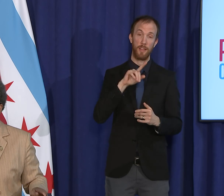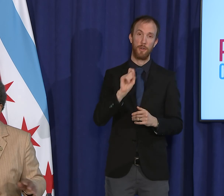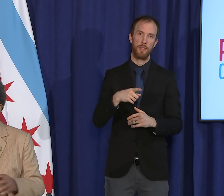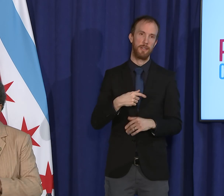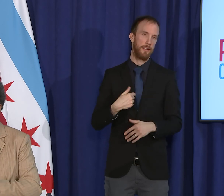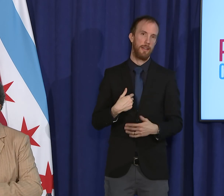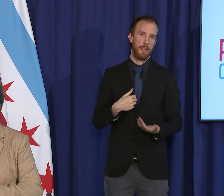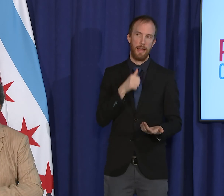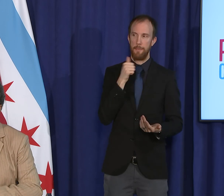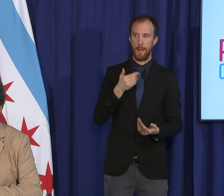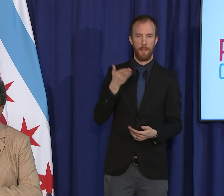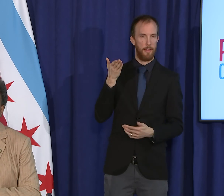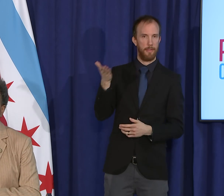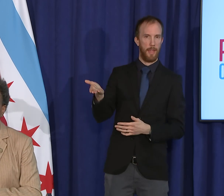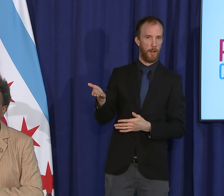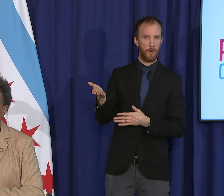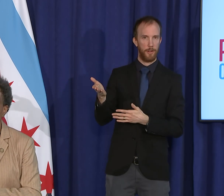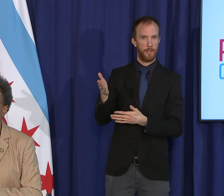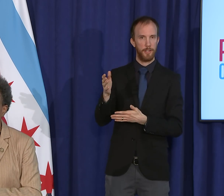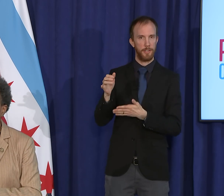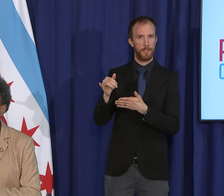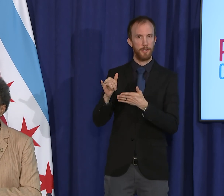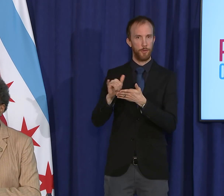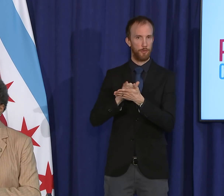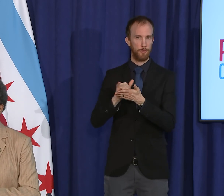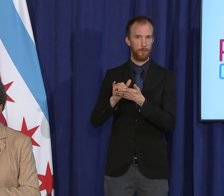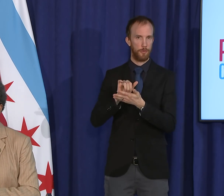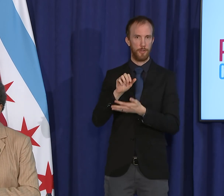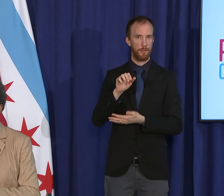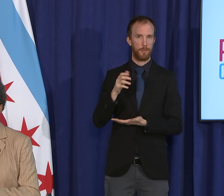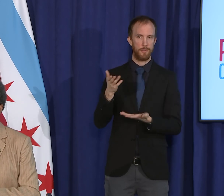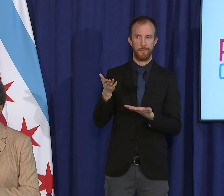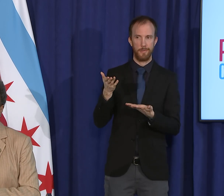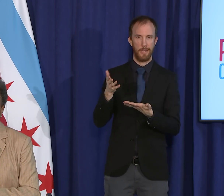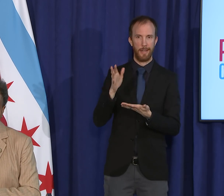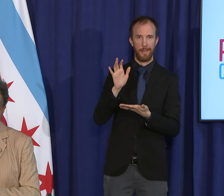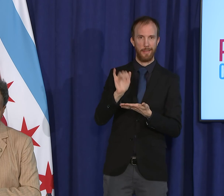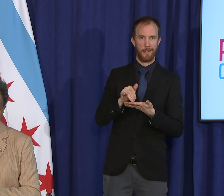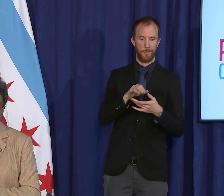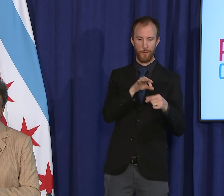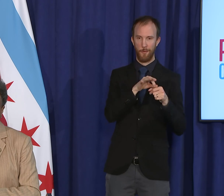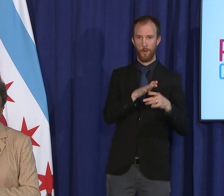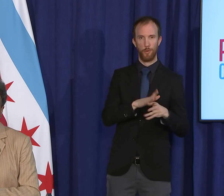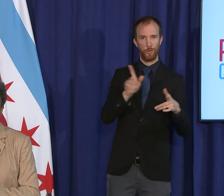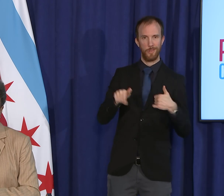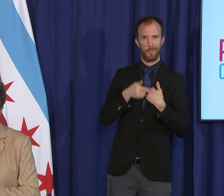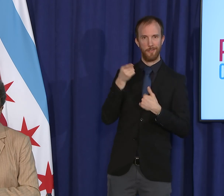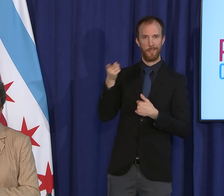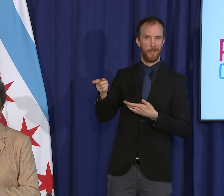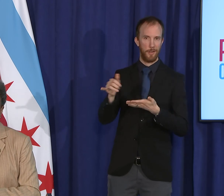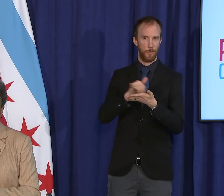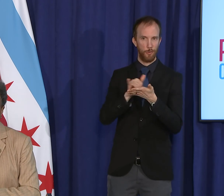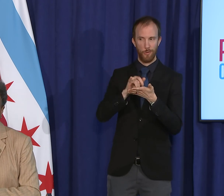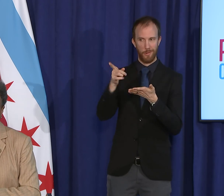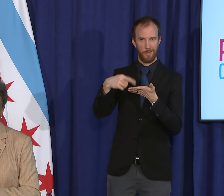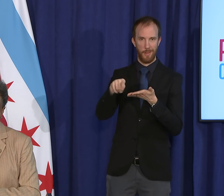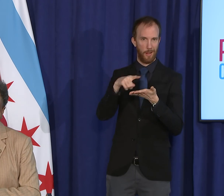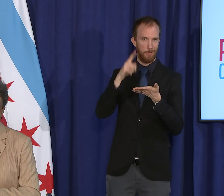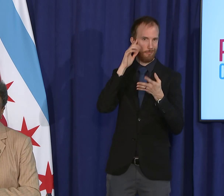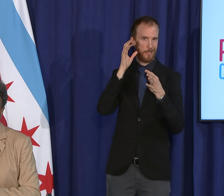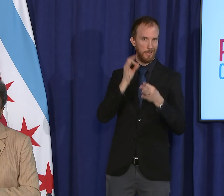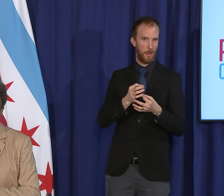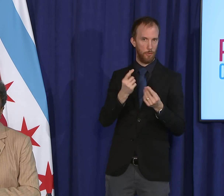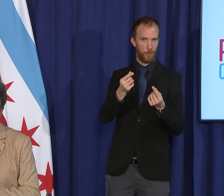in New York, and ultimately that will be for the voters of New York to decide. What I can say is